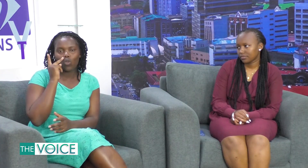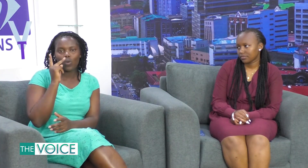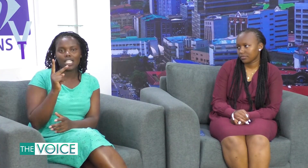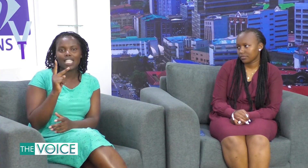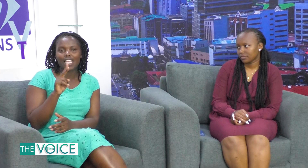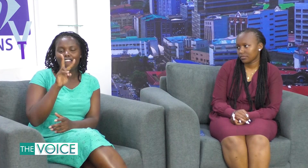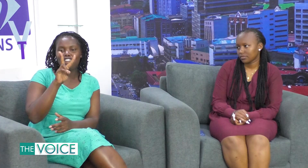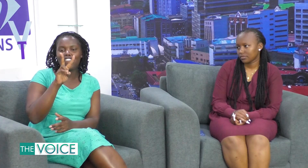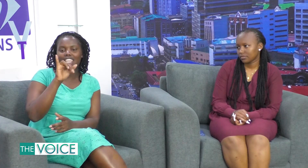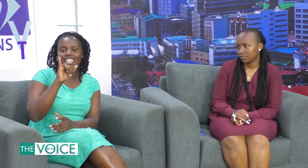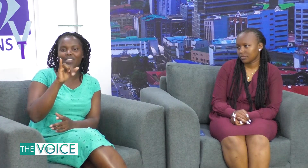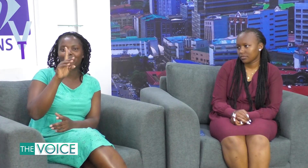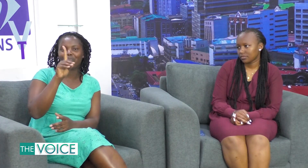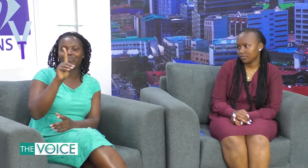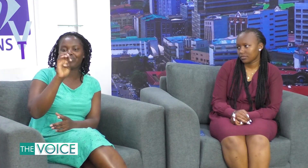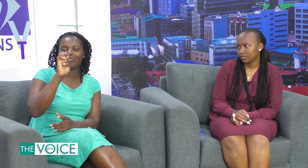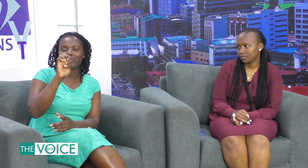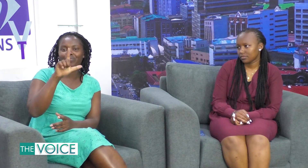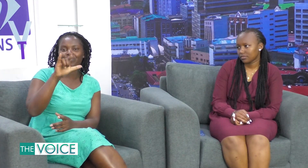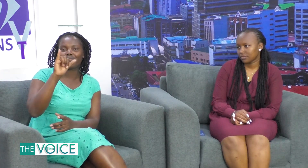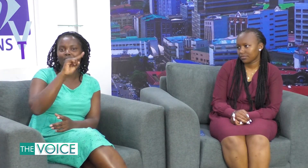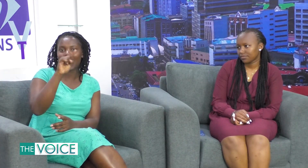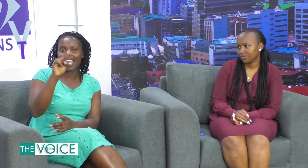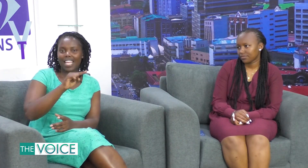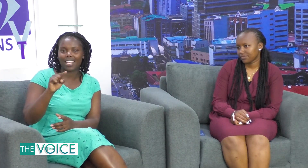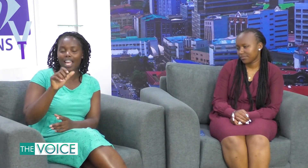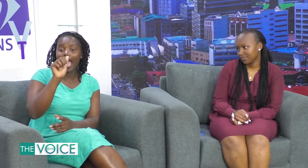you want to get me, you can get me at